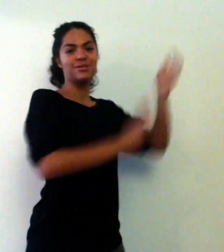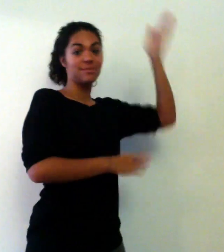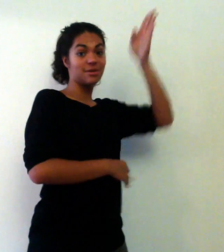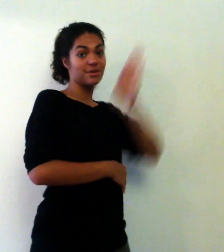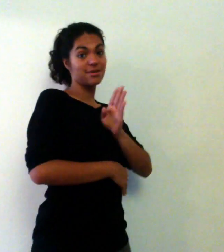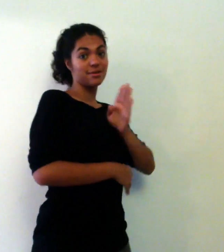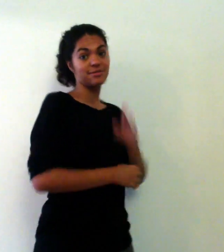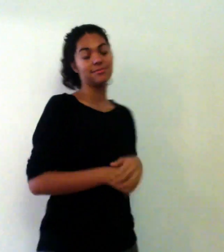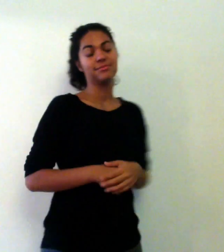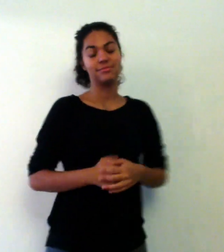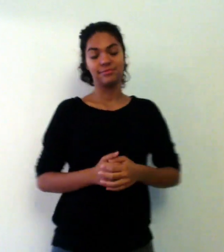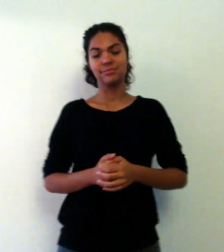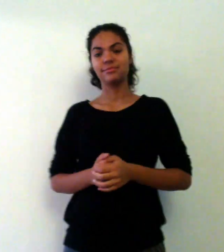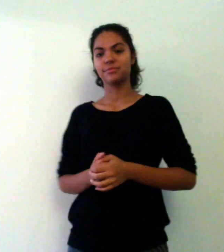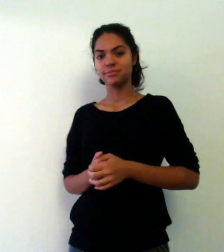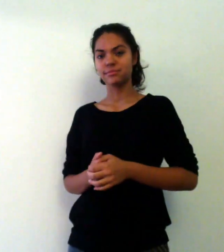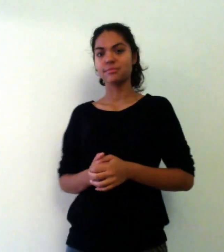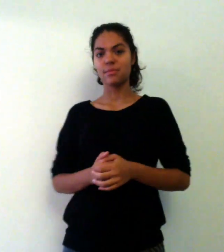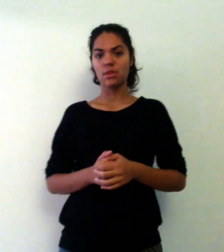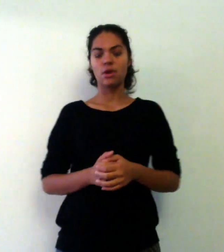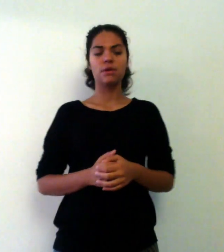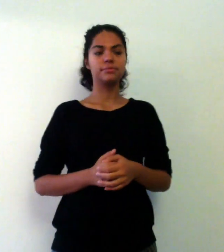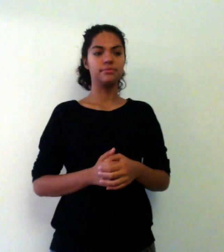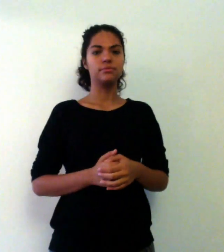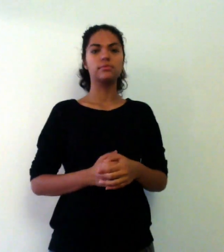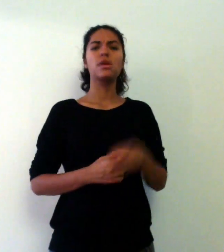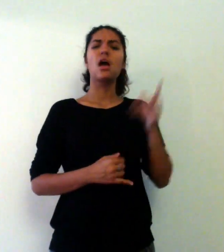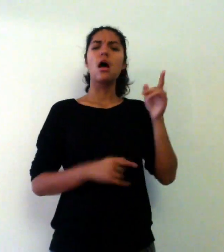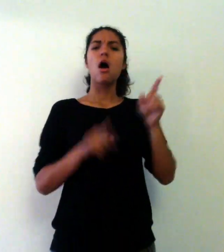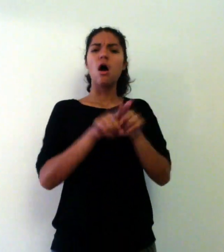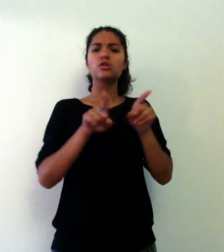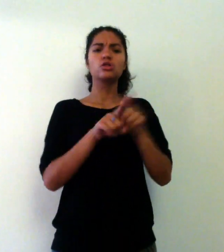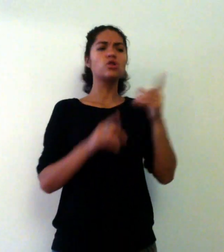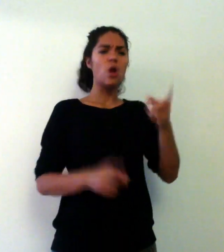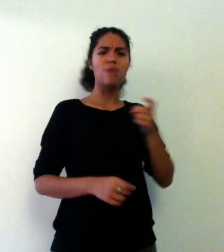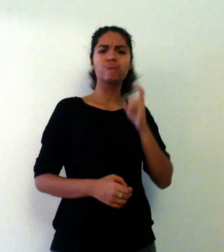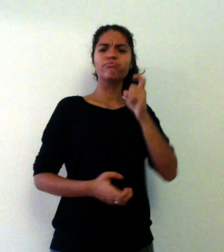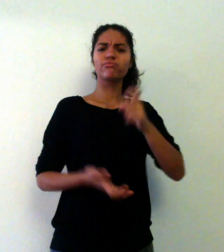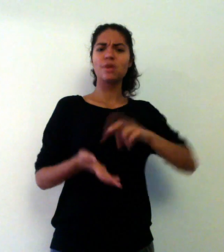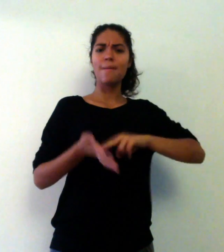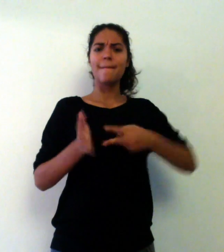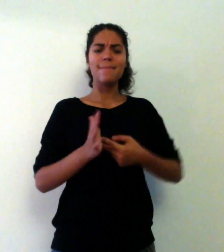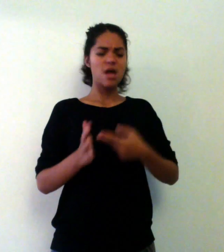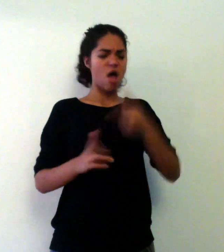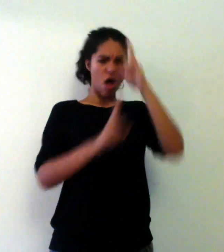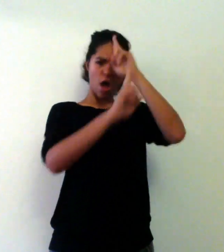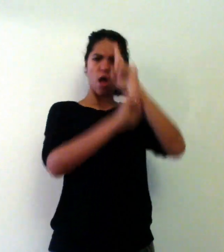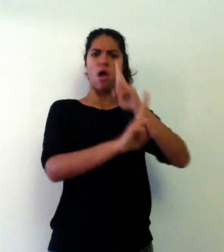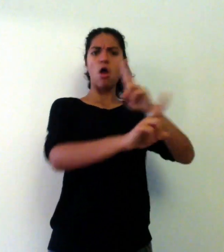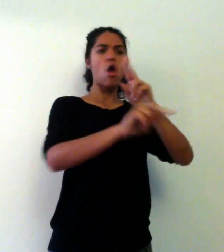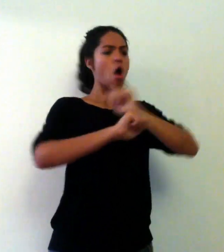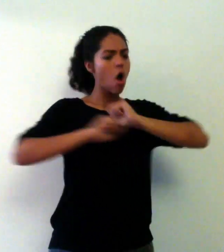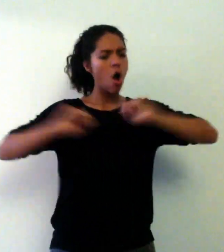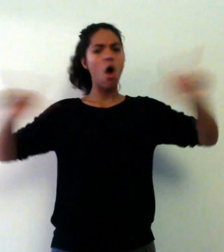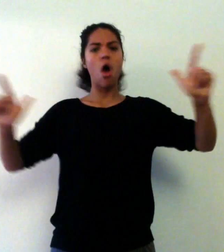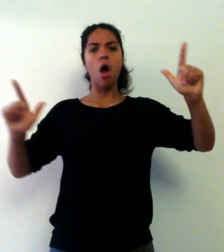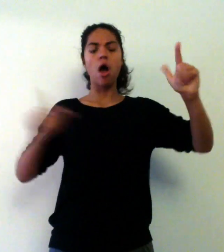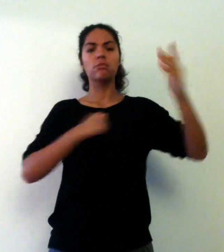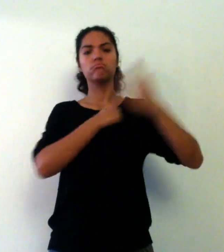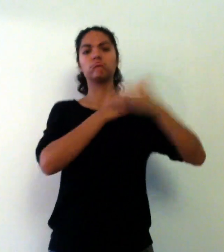calling. It bestows dignity to every calling. I am truly sorry. And I say this very